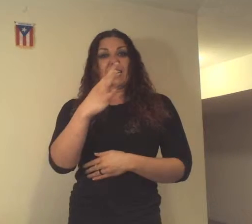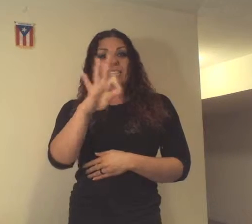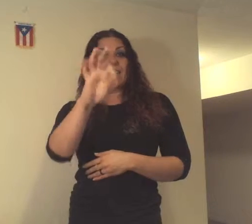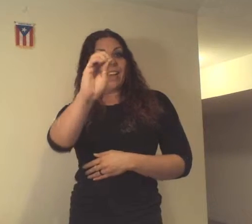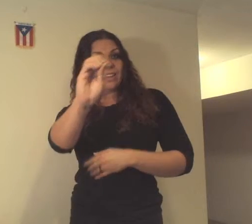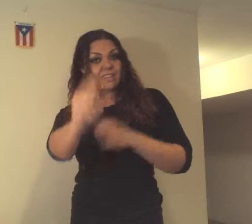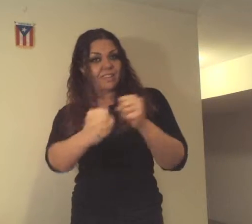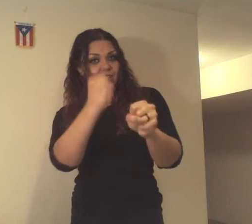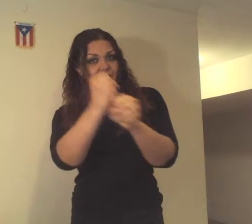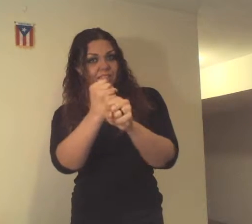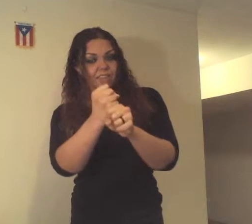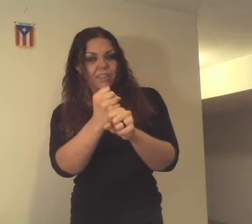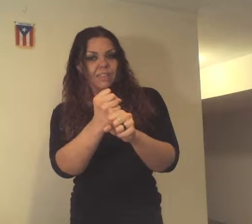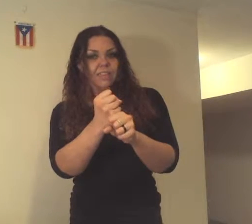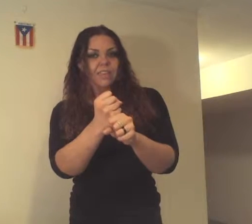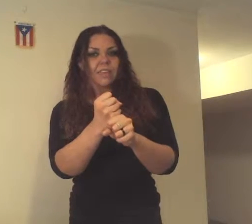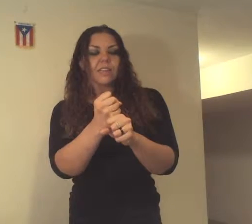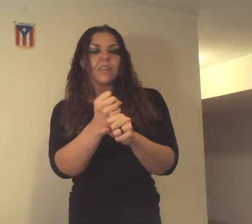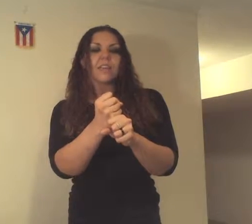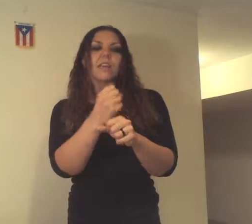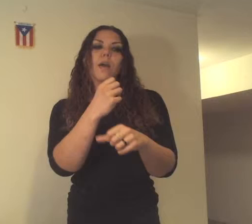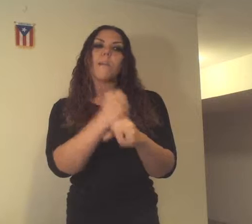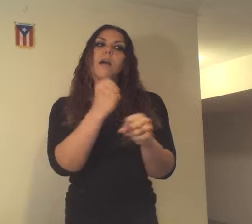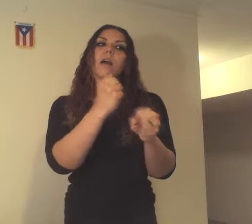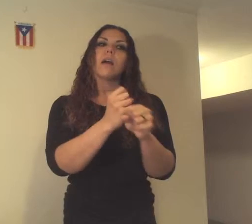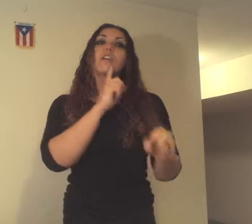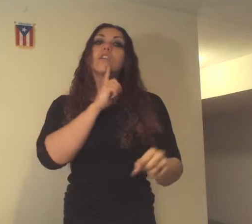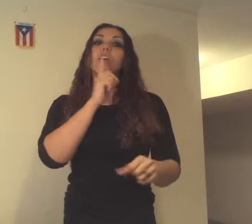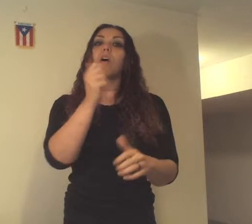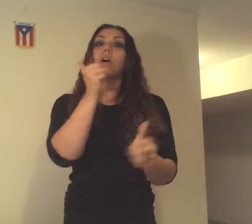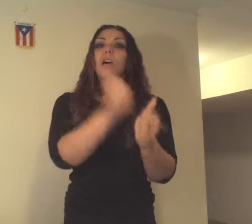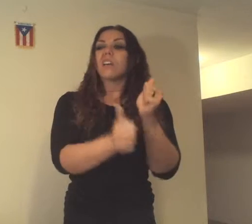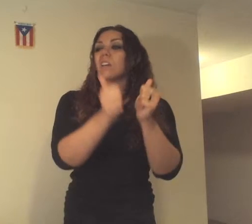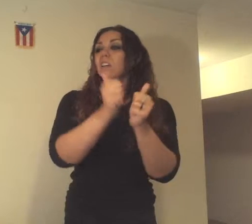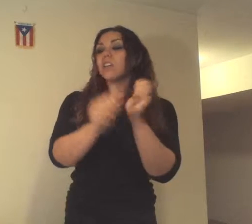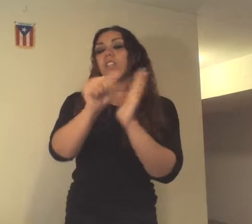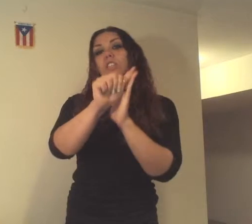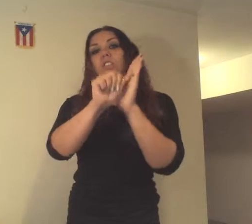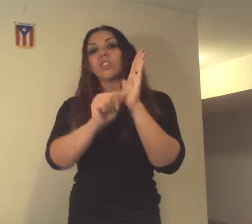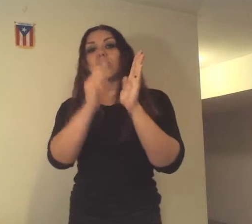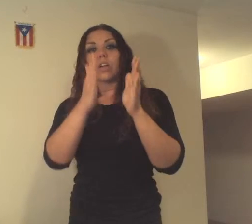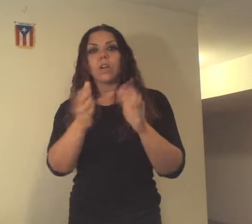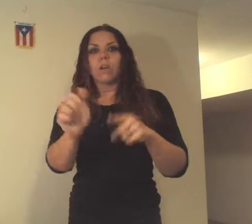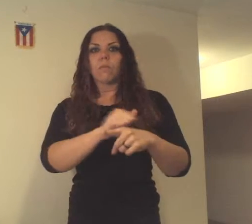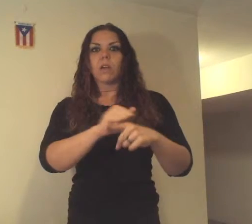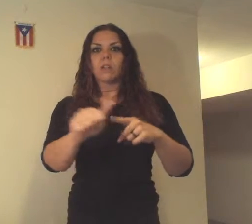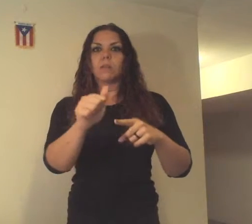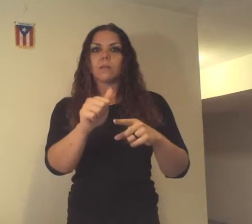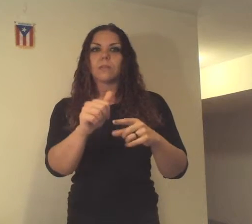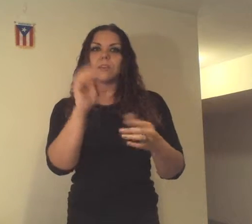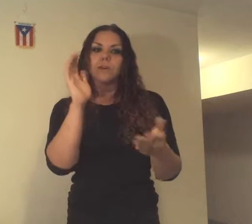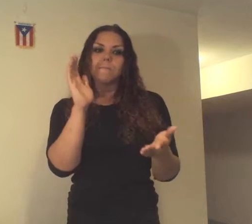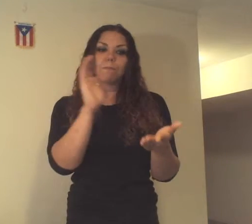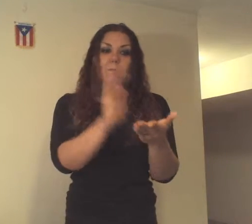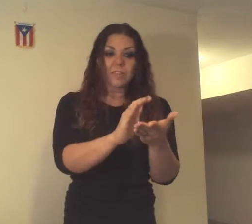assure that every surgeon who practices minimally invasive surgery would have a strong foundation of knowledge and